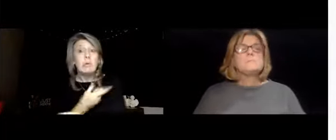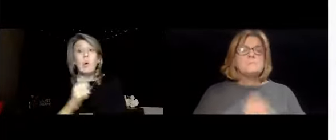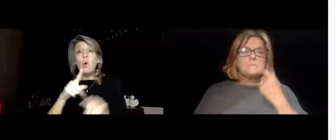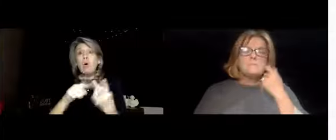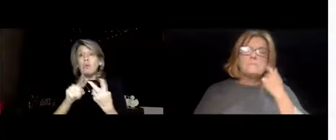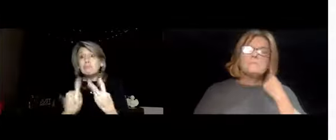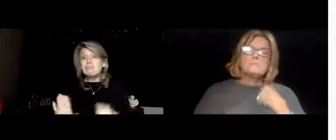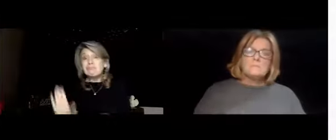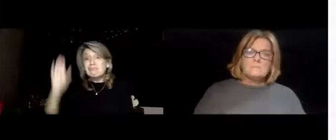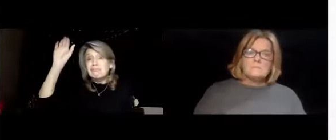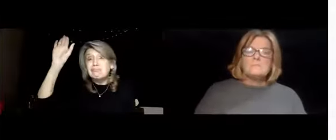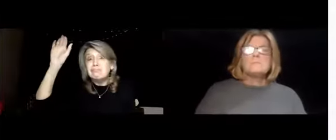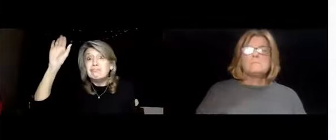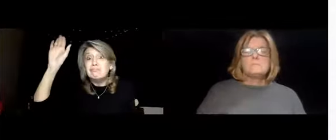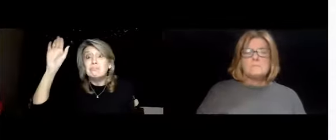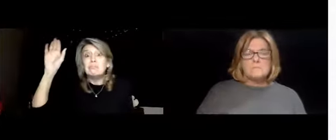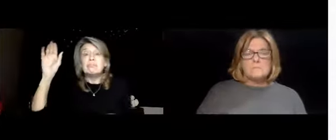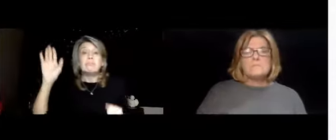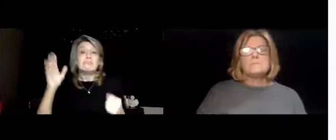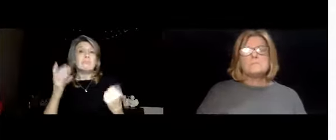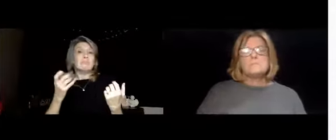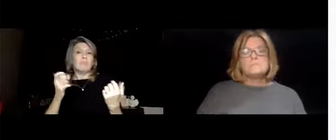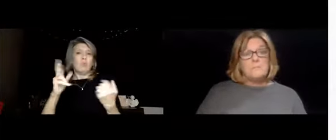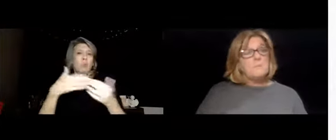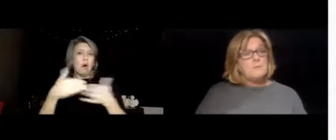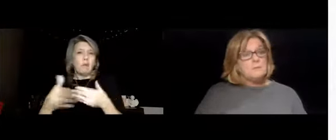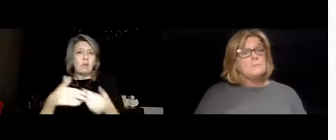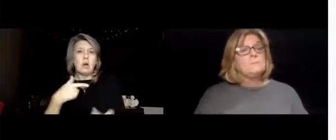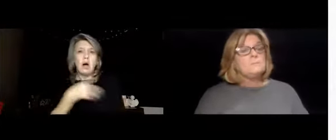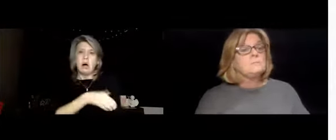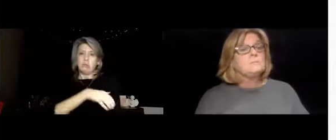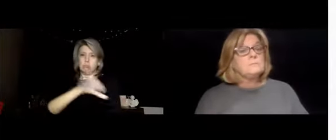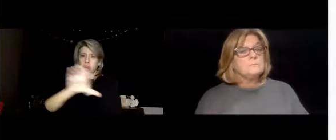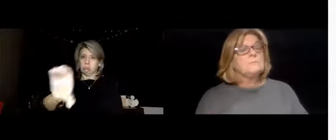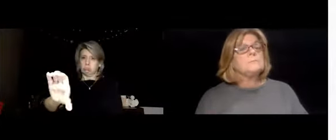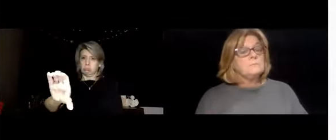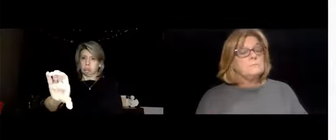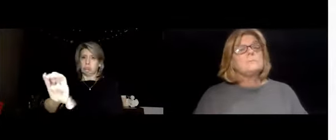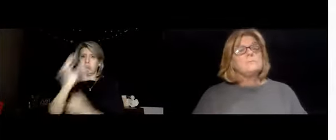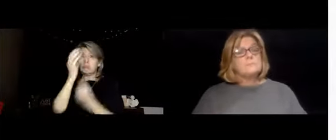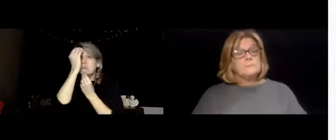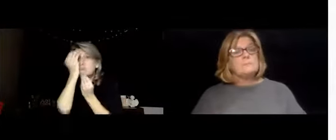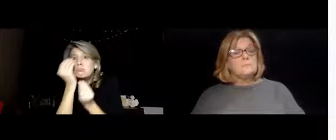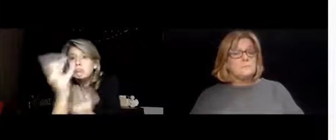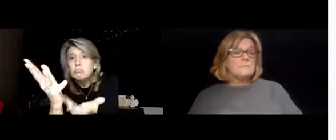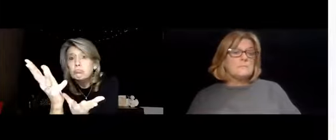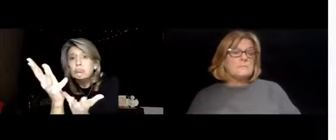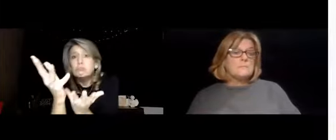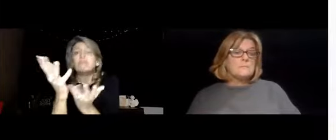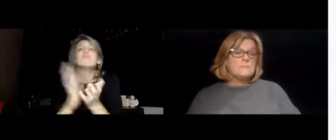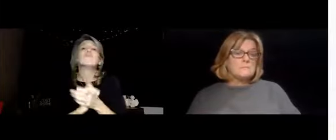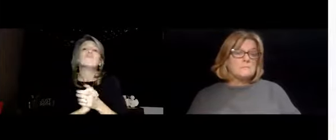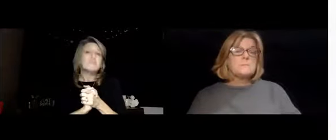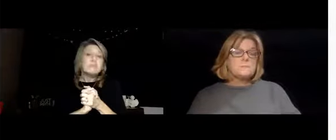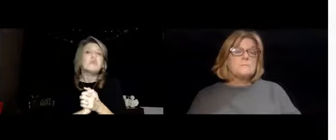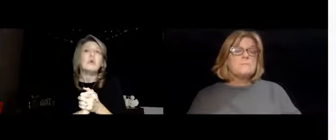asking us to be involved or for them to be involved. They can give a testimony or whatever they want to do, but I allow them to